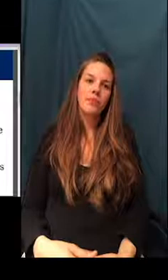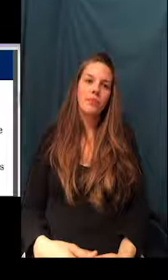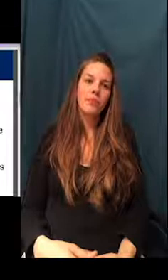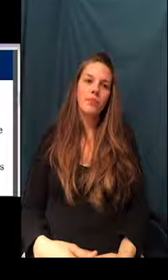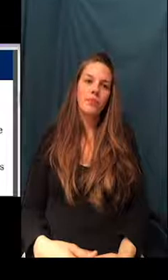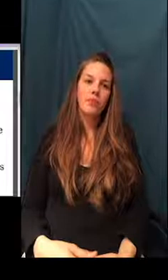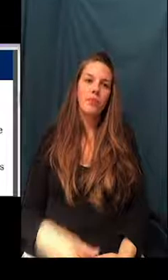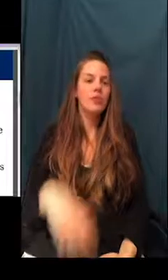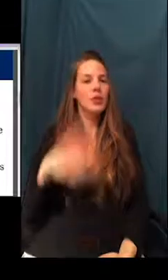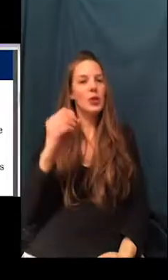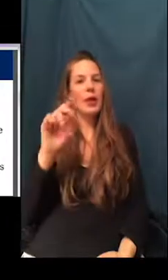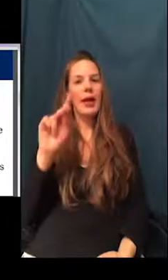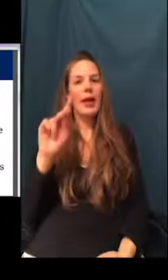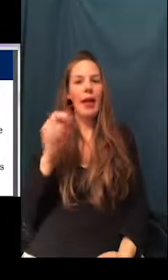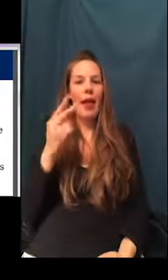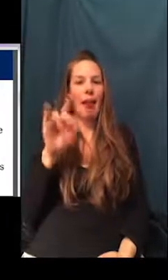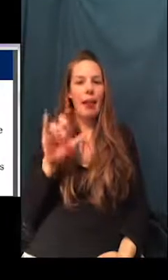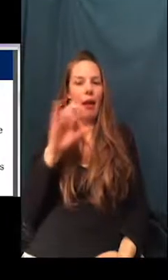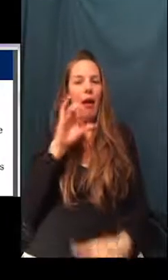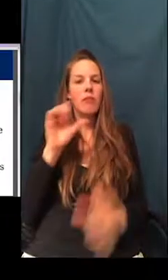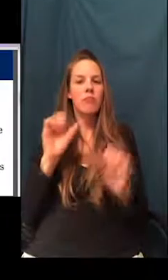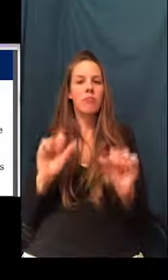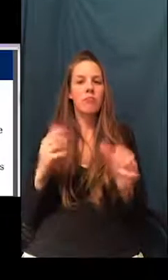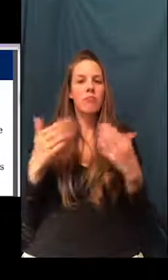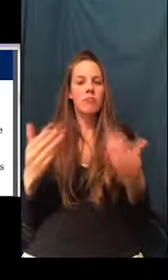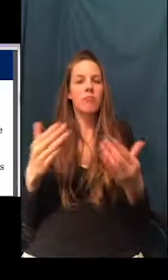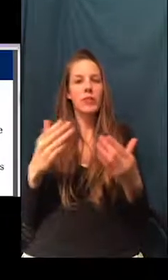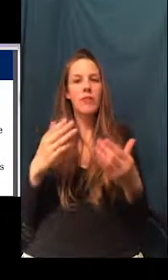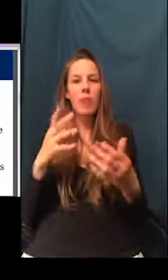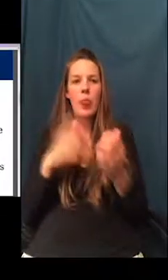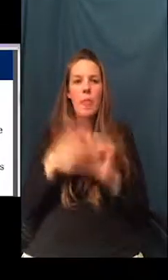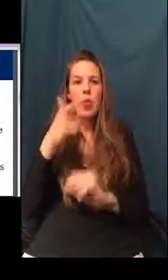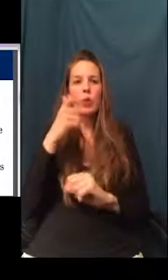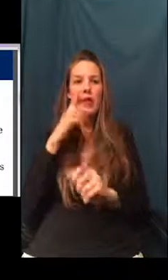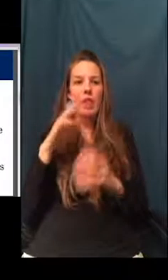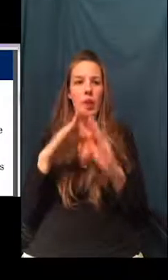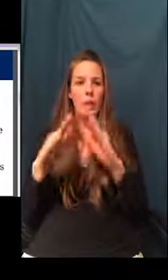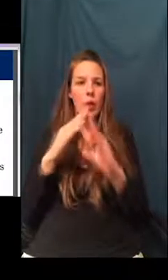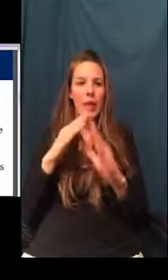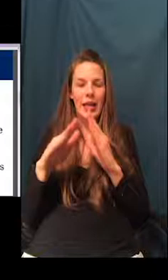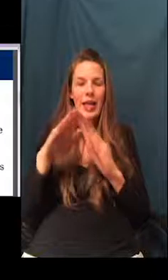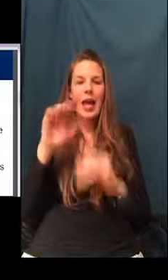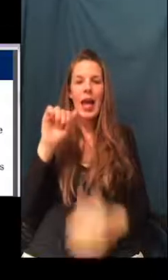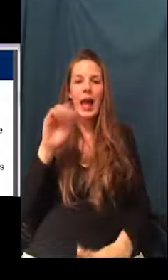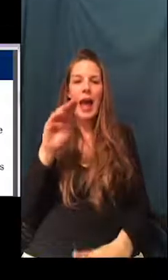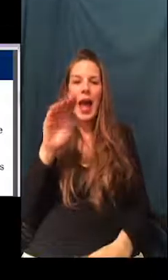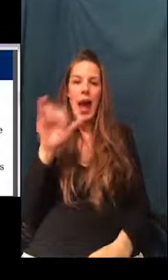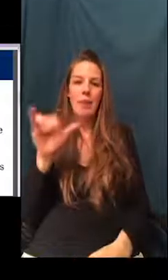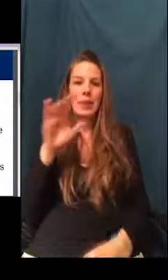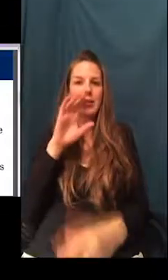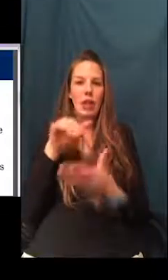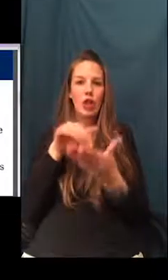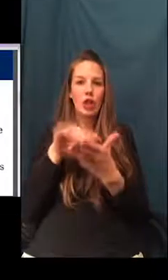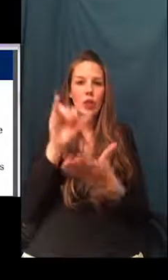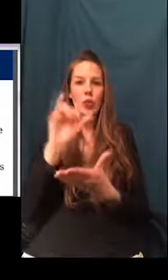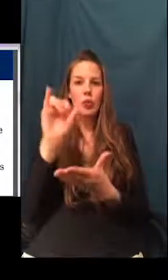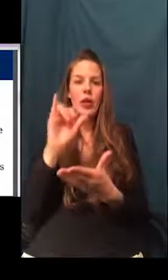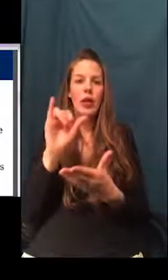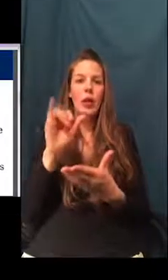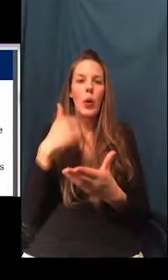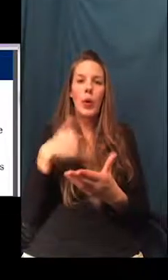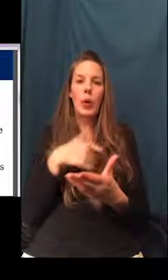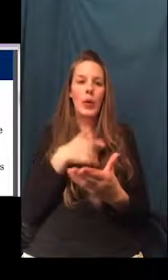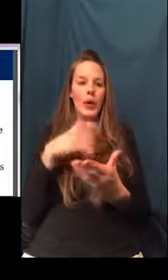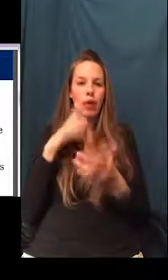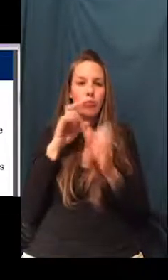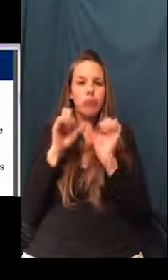So this is Kathy. I can speak for, I think, the majority of the community, and Abbey Center as well,